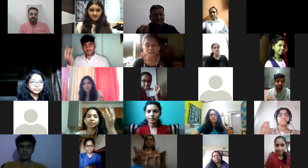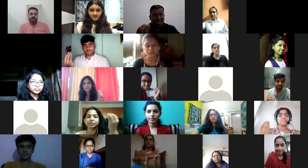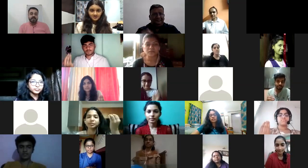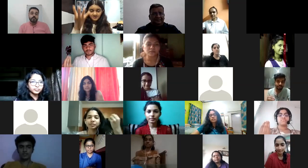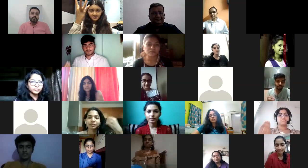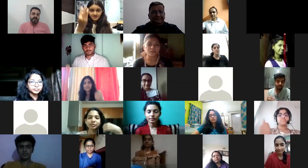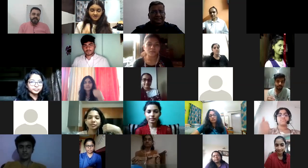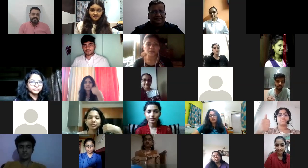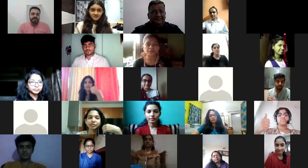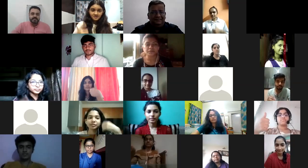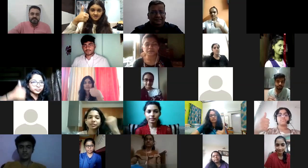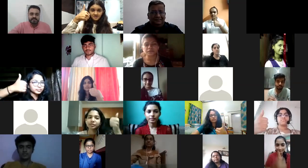And good night.